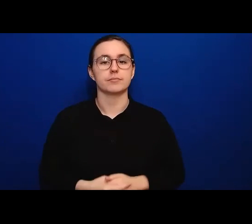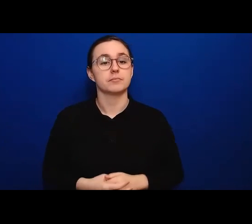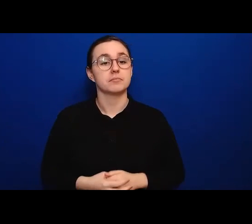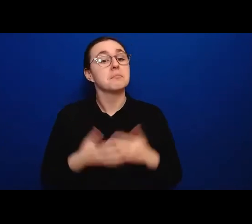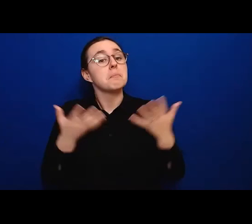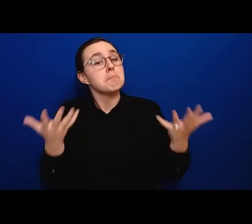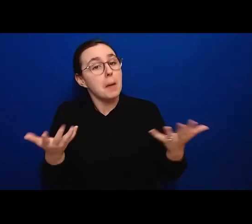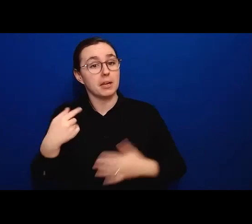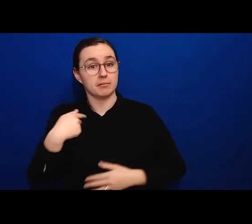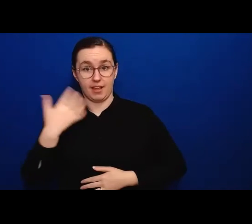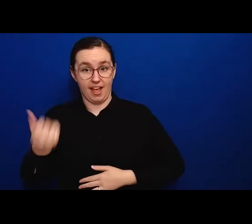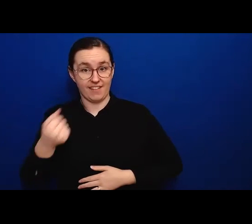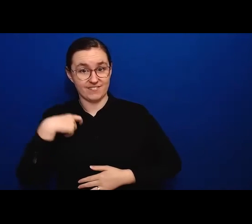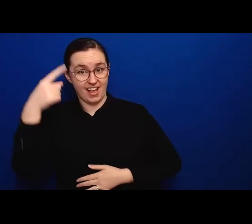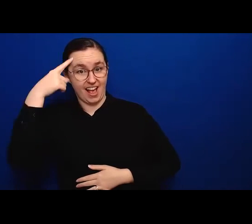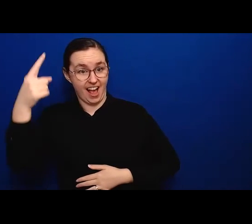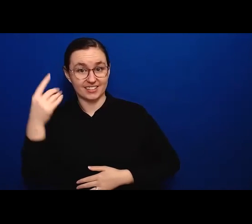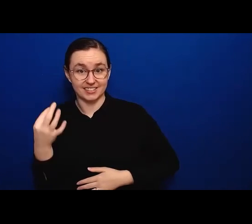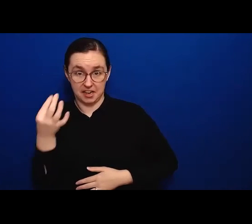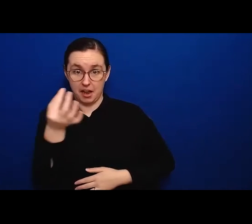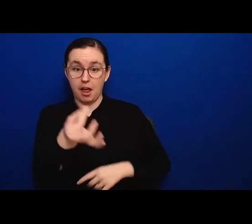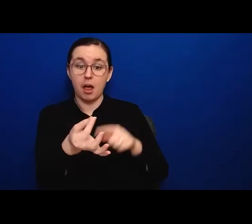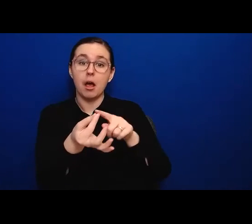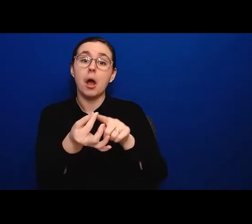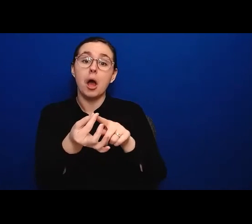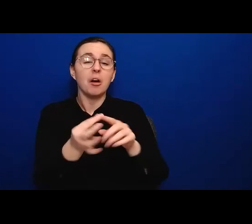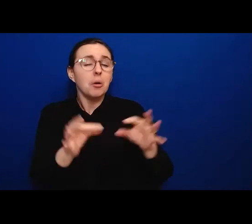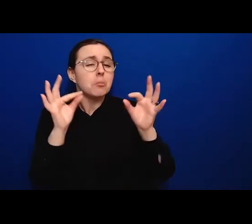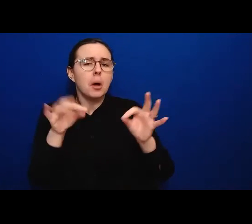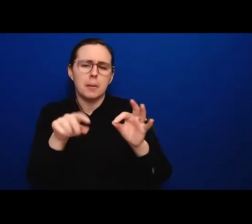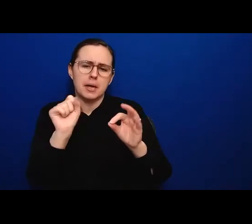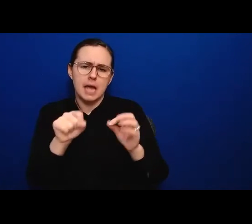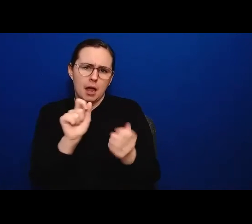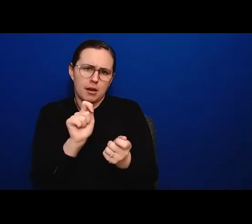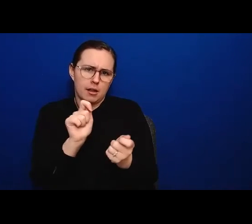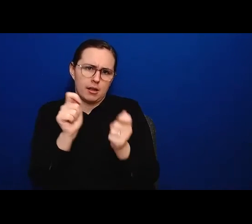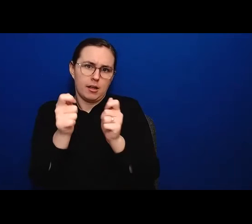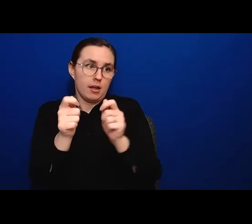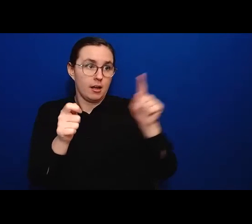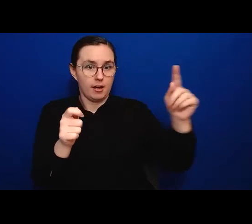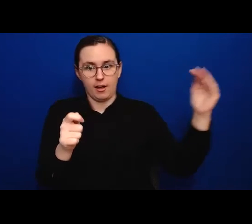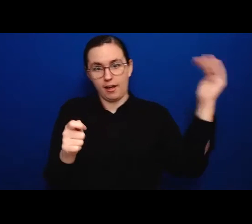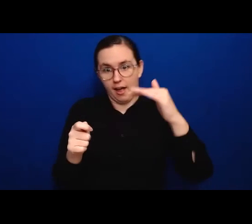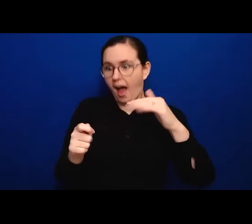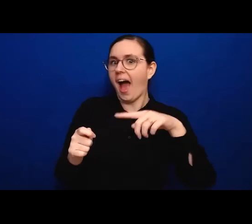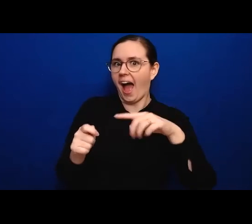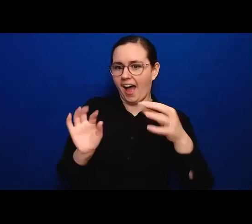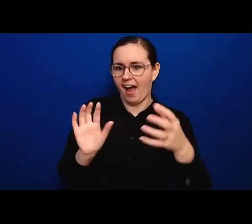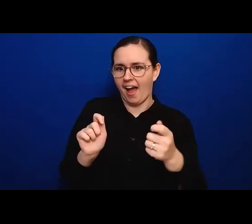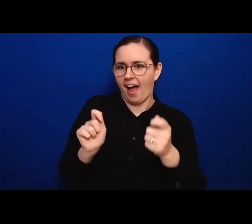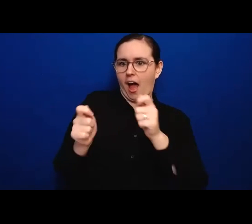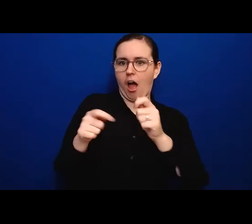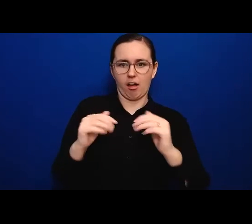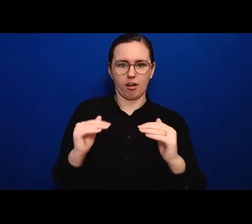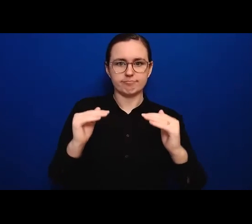improved, and something else that the youth with disabilities, something else we have to